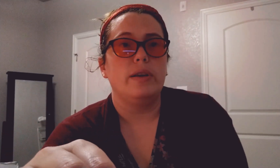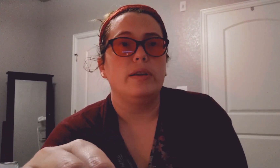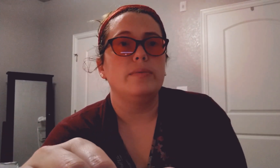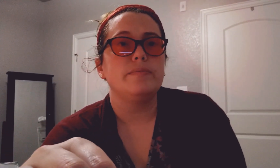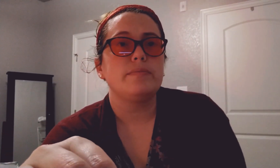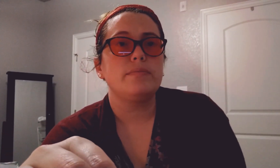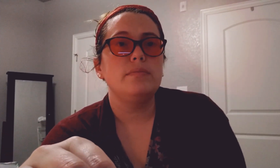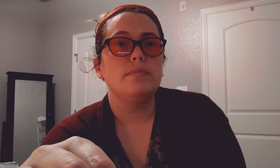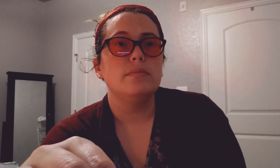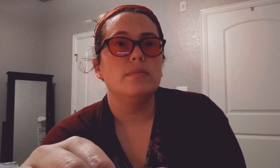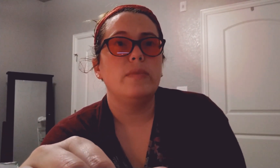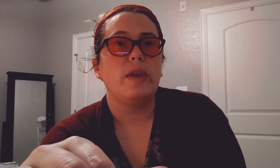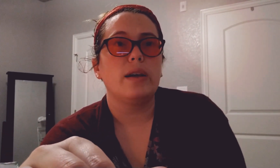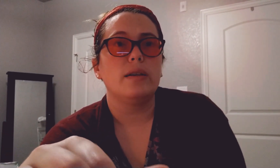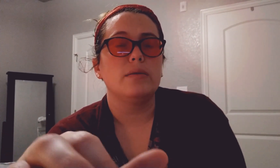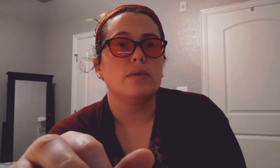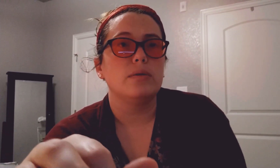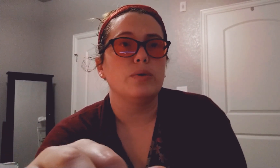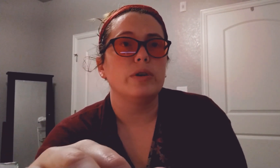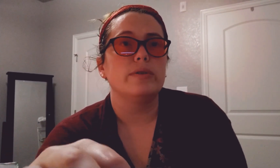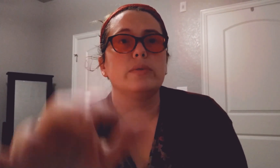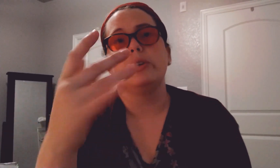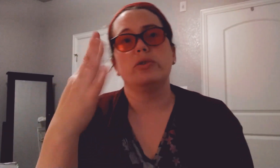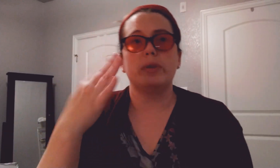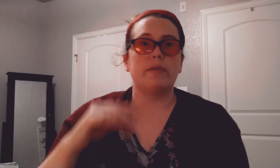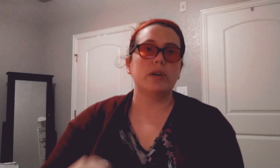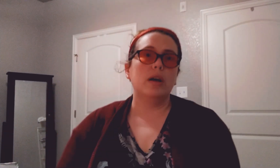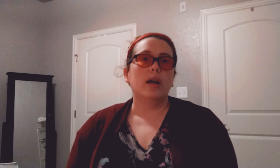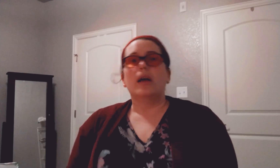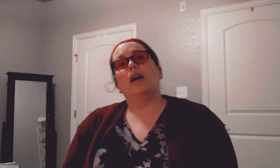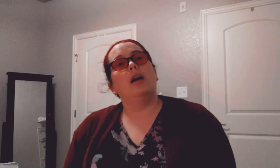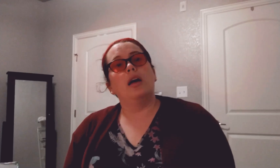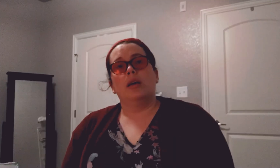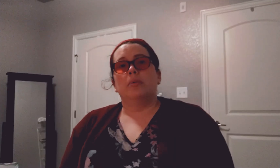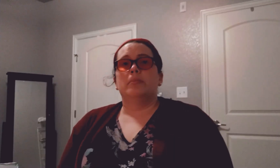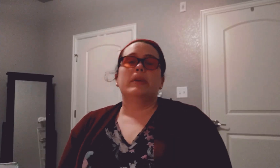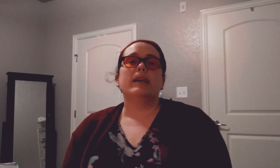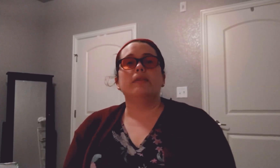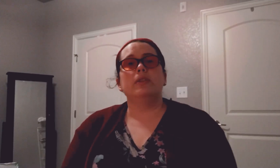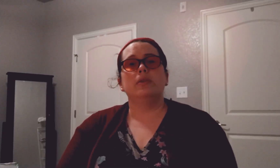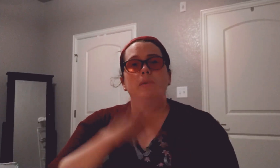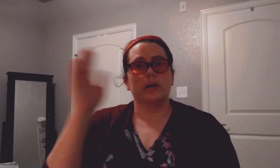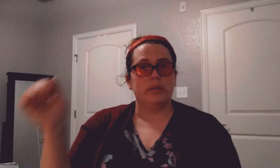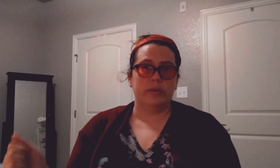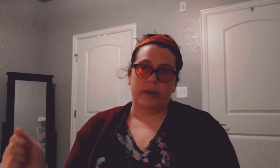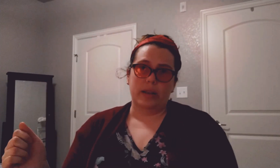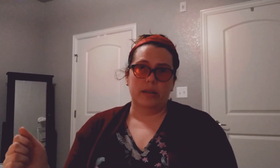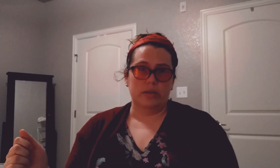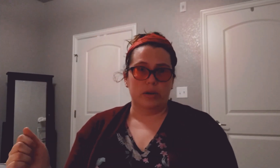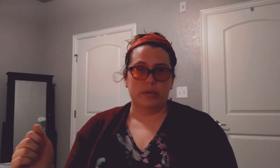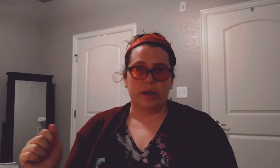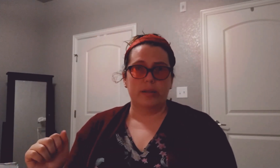the second chorus or bridge or whatever. Even though I walk through the valley of the shadow of death.